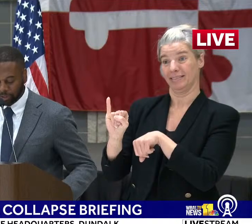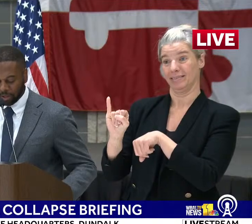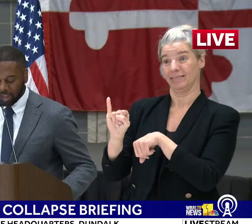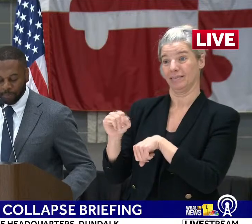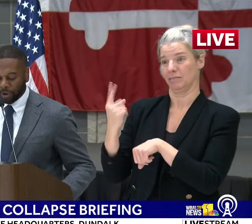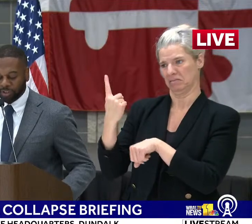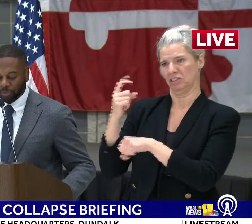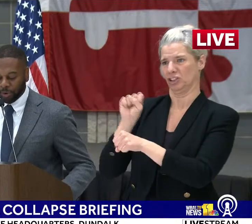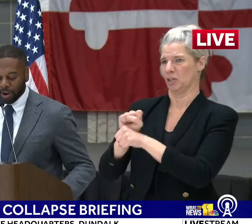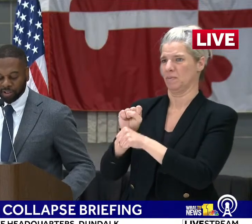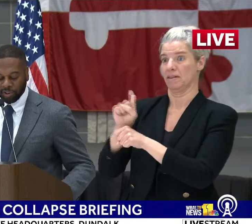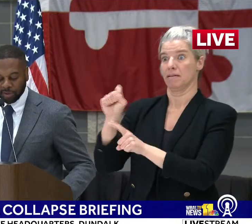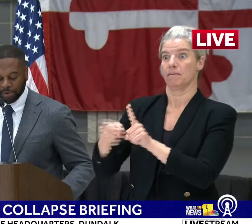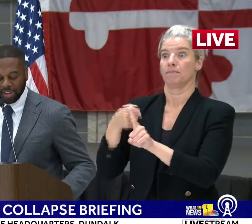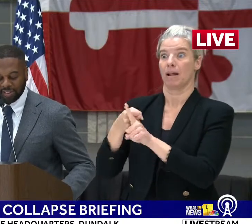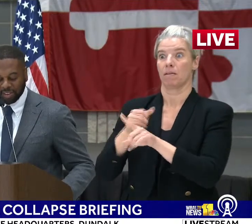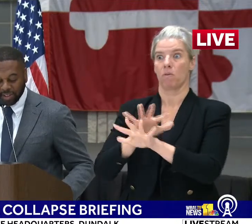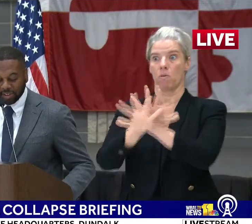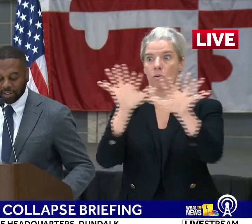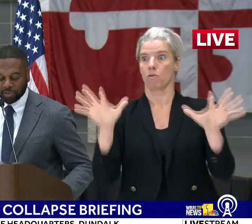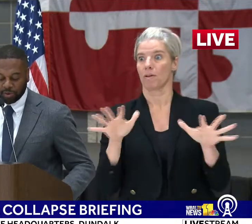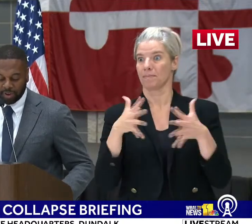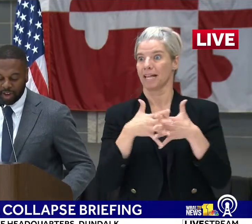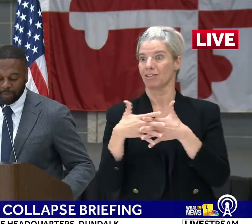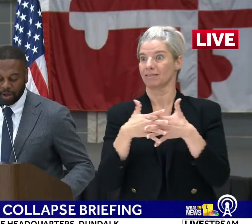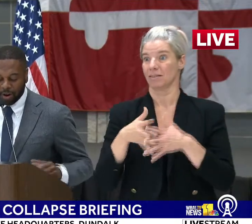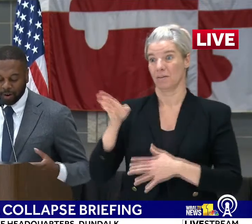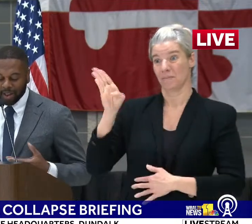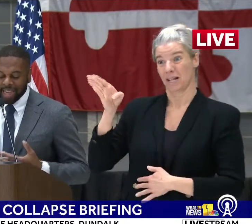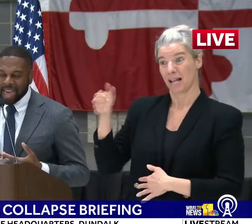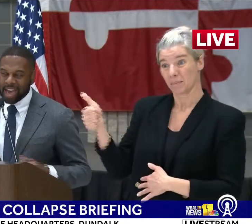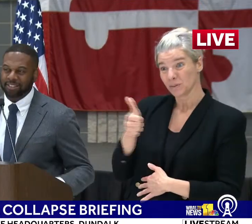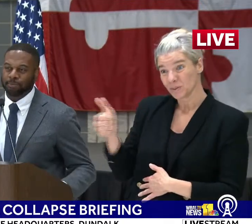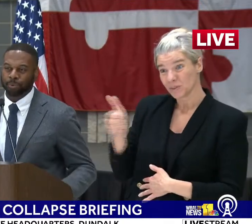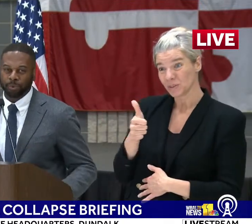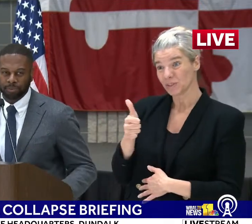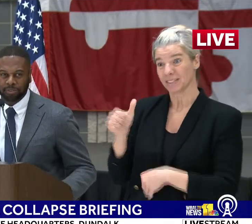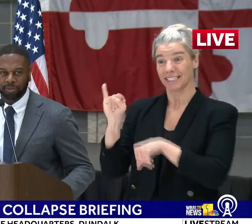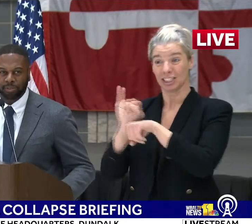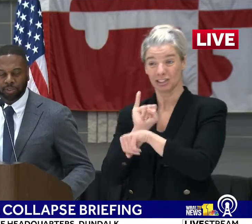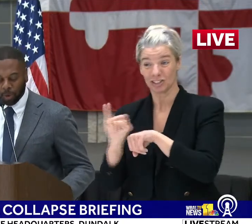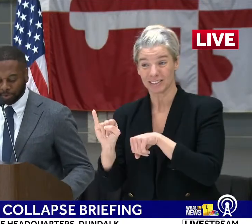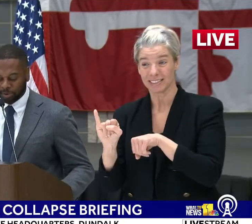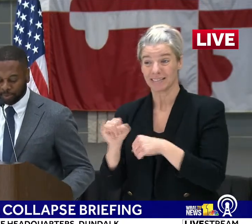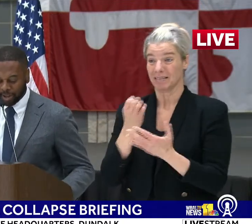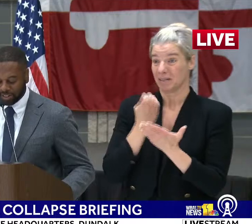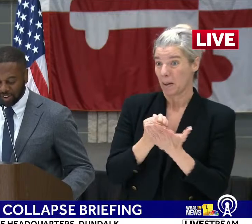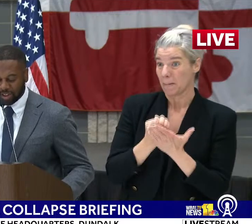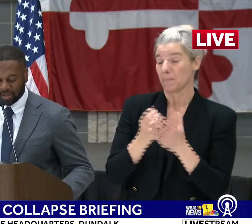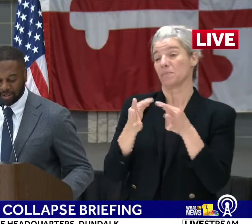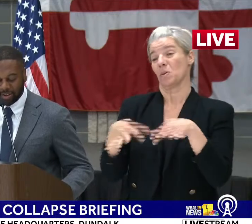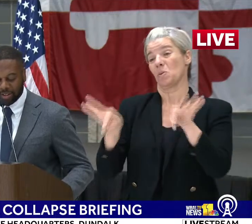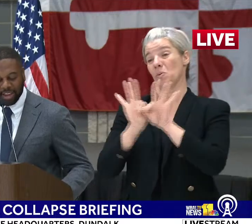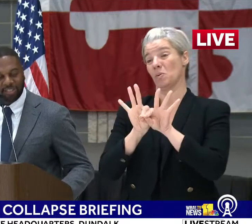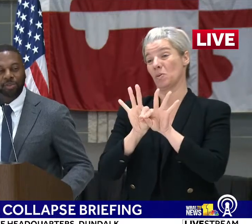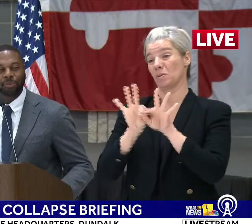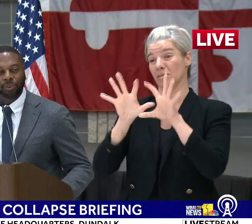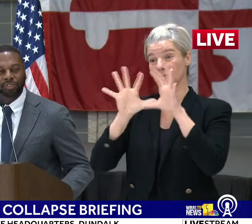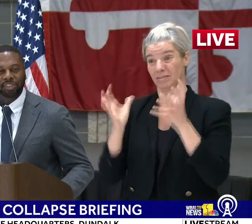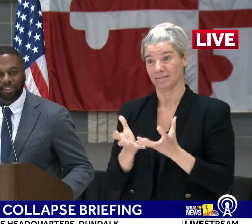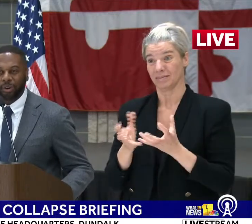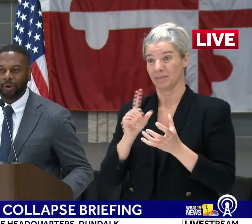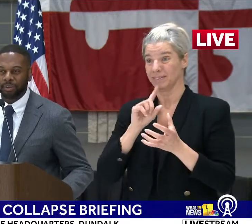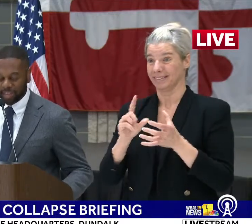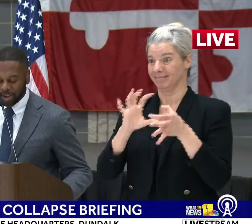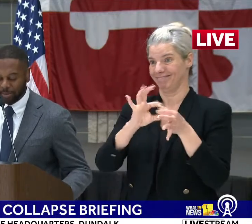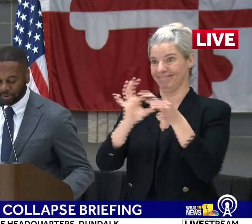entrepreneurship. In Baltimore, our transportation and industrial economy are as important to the global supply chain as